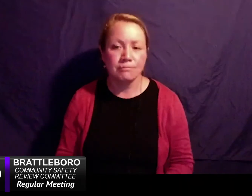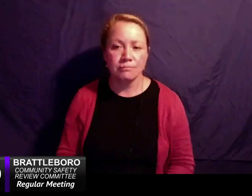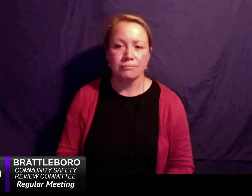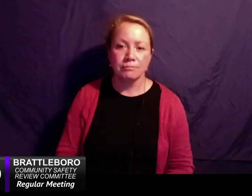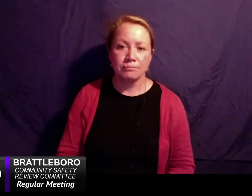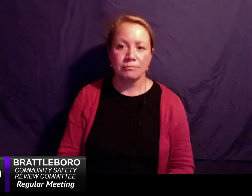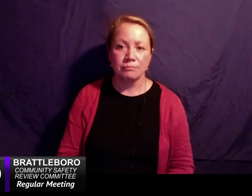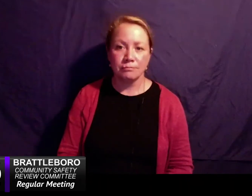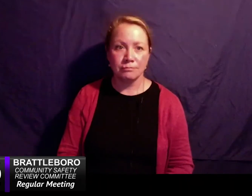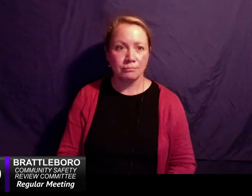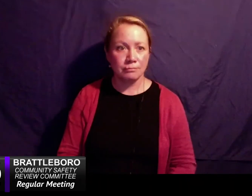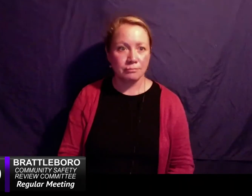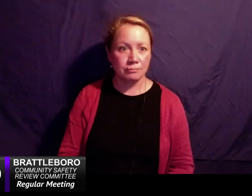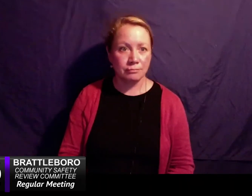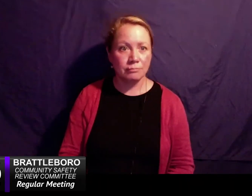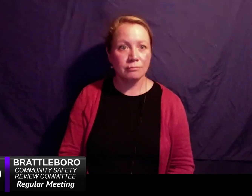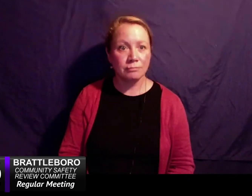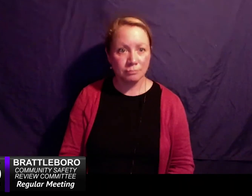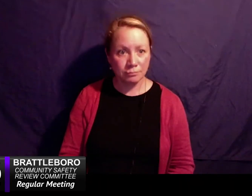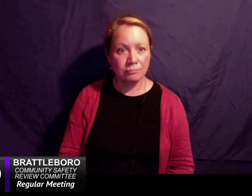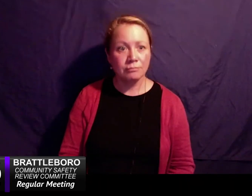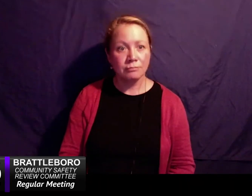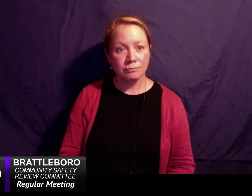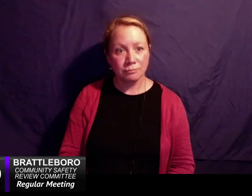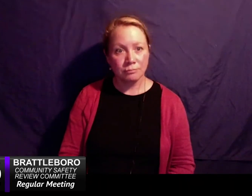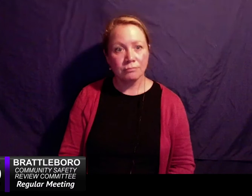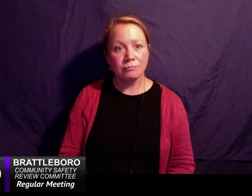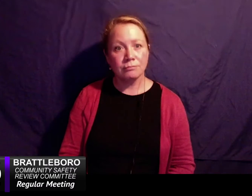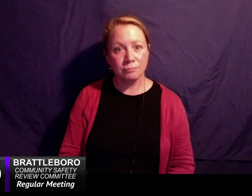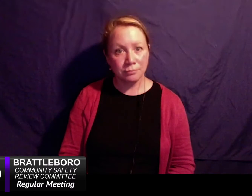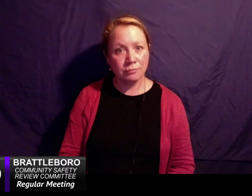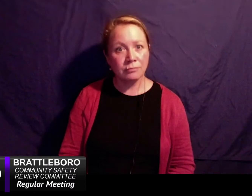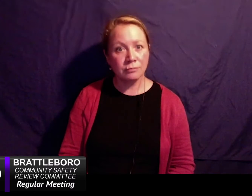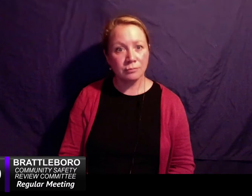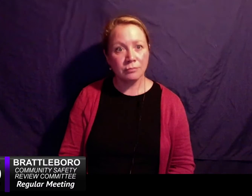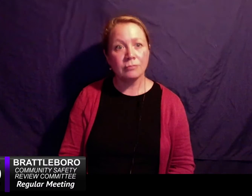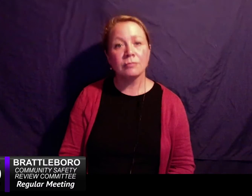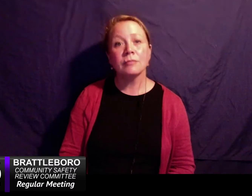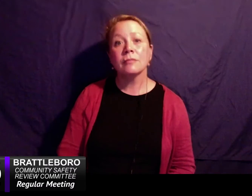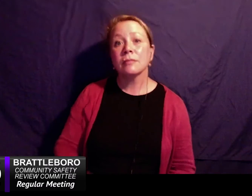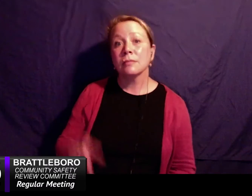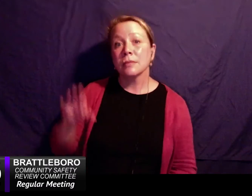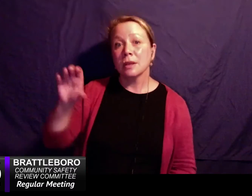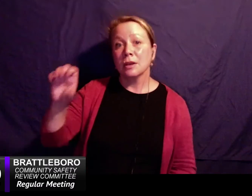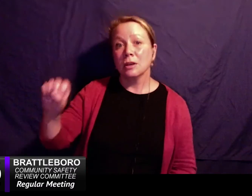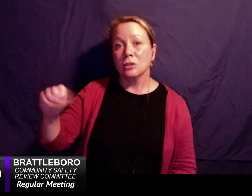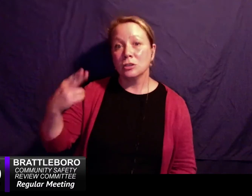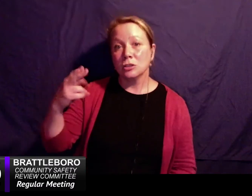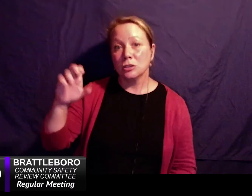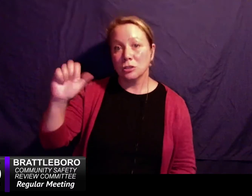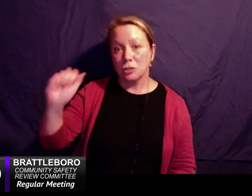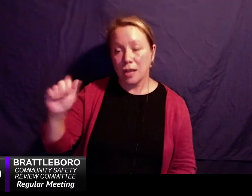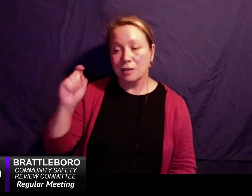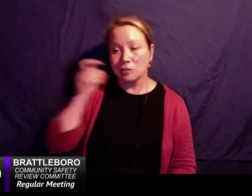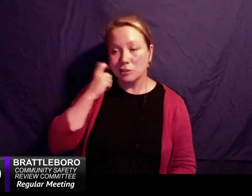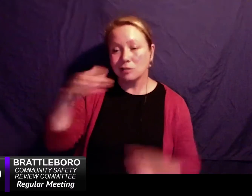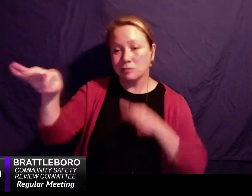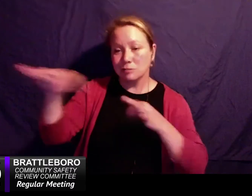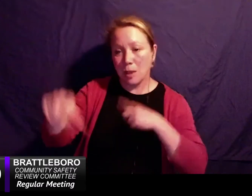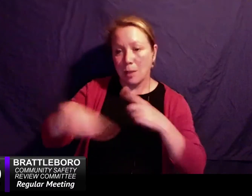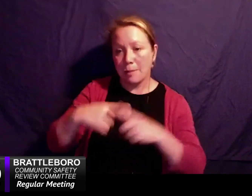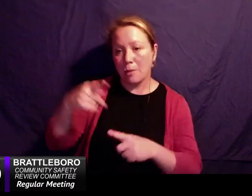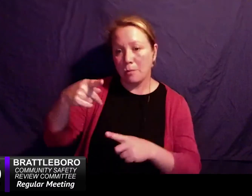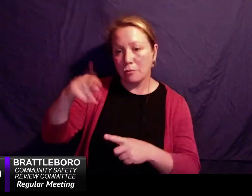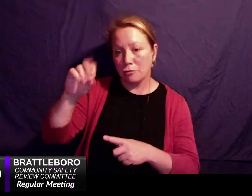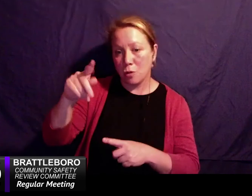or if that's a need. And Shay just gave an overview of the proposal and a little bit of